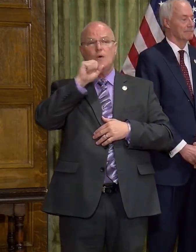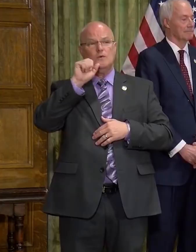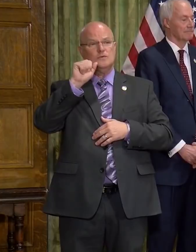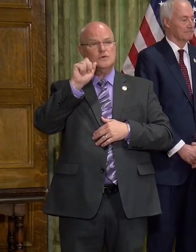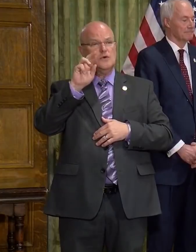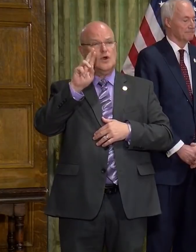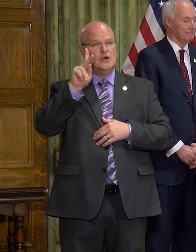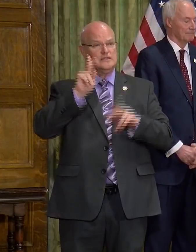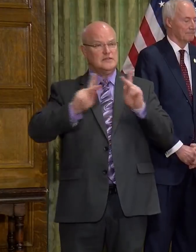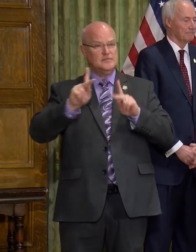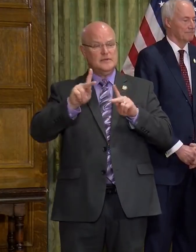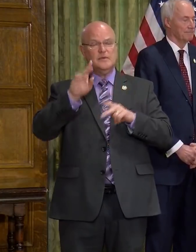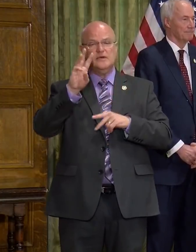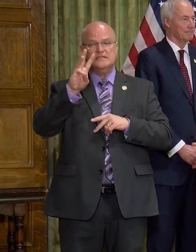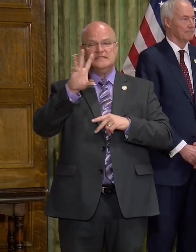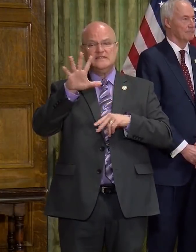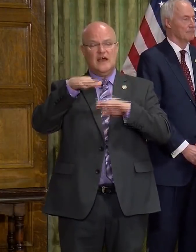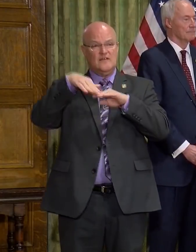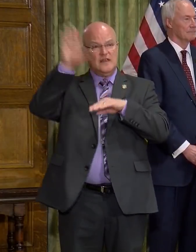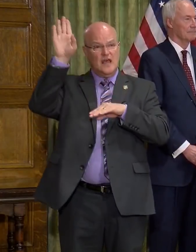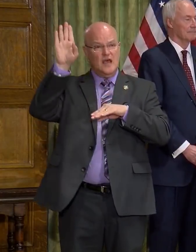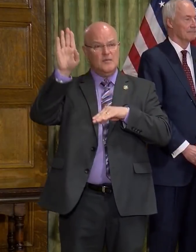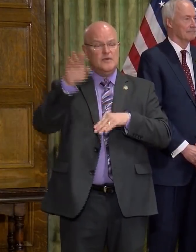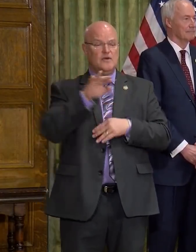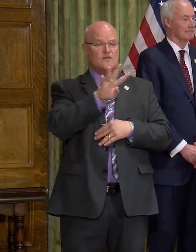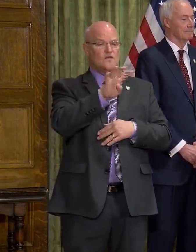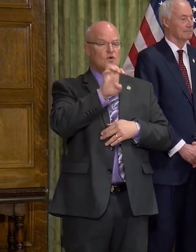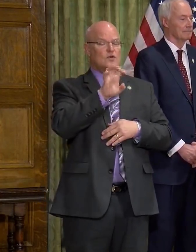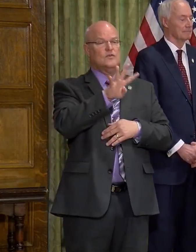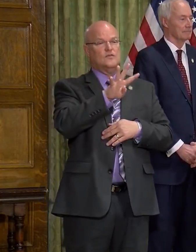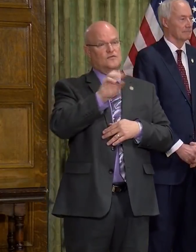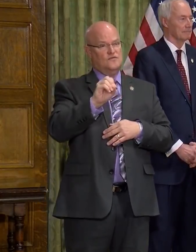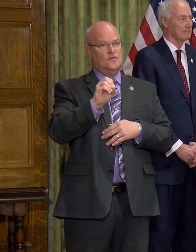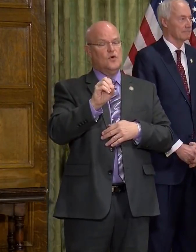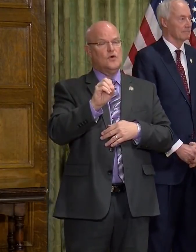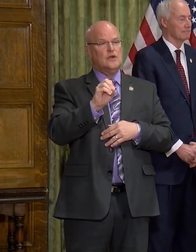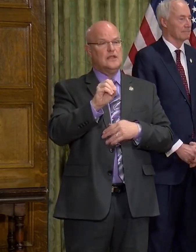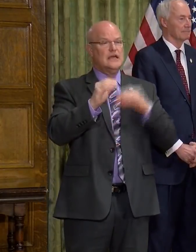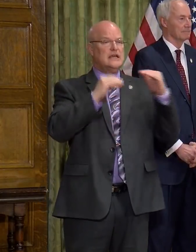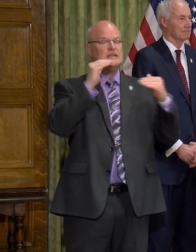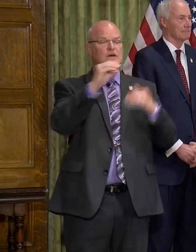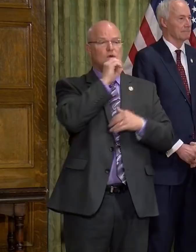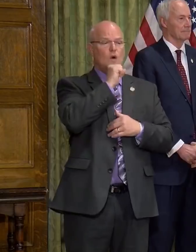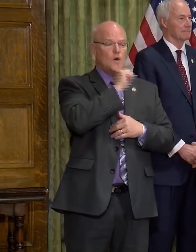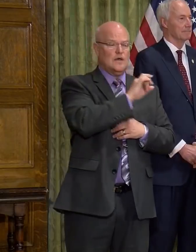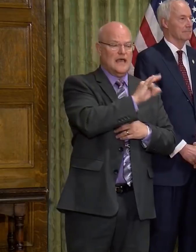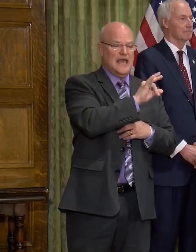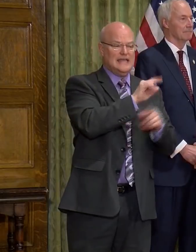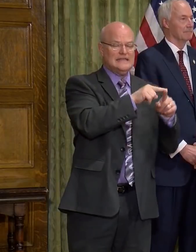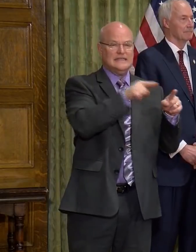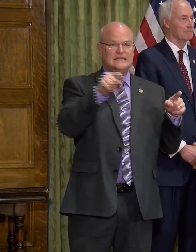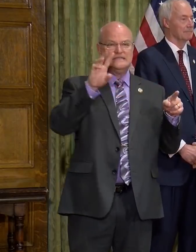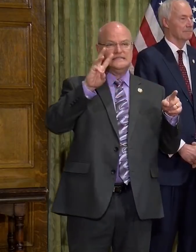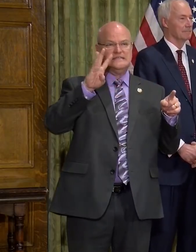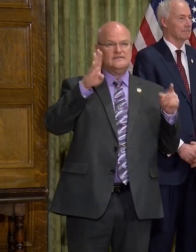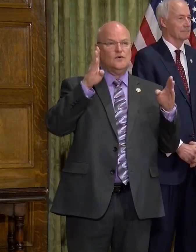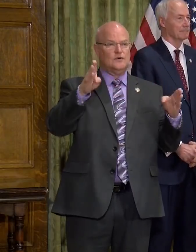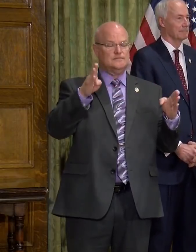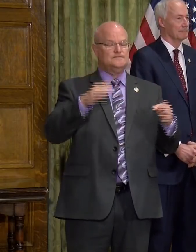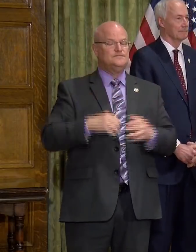Arkansans, age 65 or older, and then 440 adults age 18 to